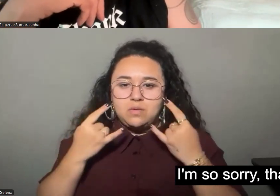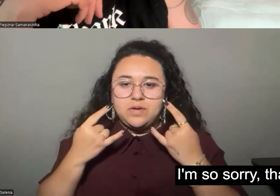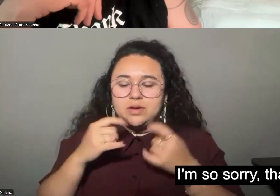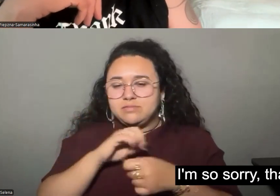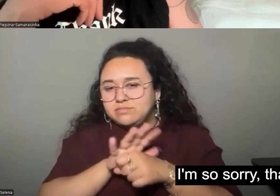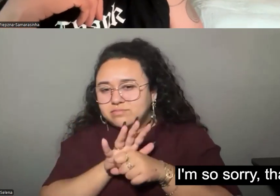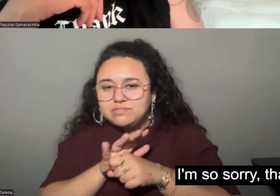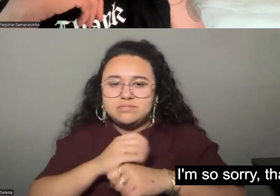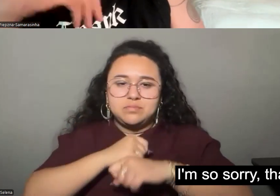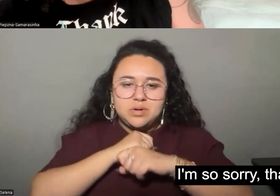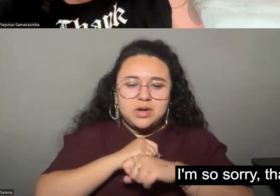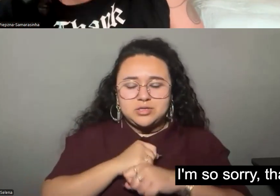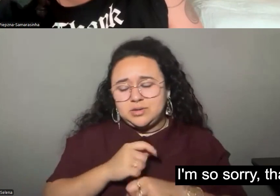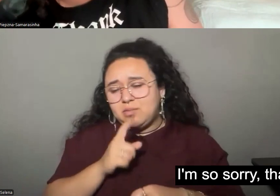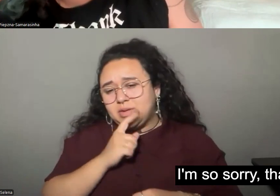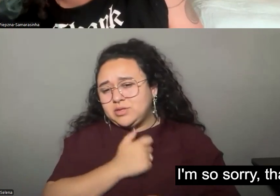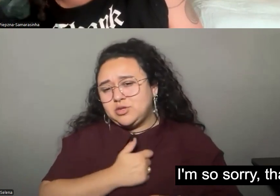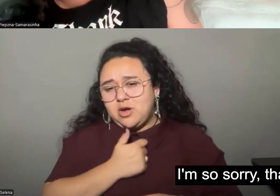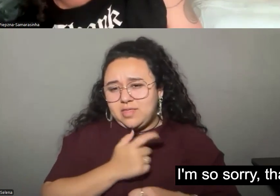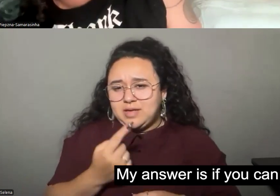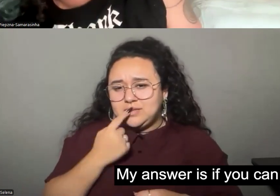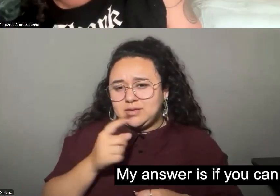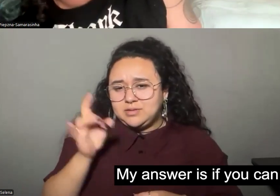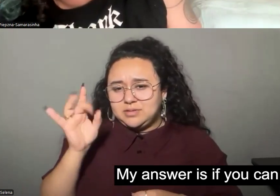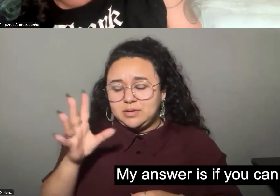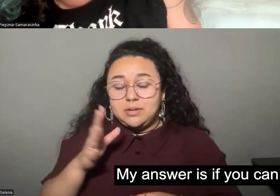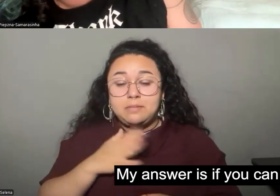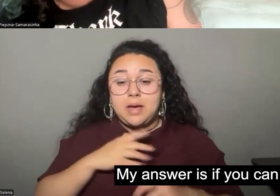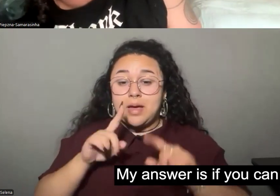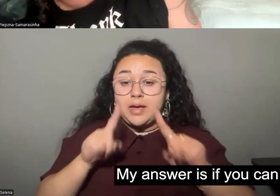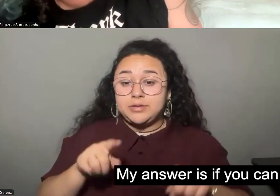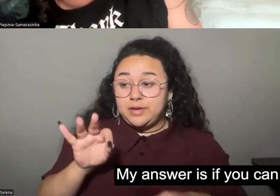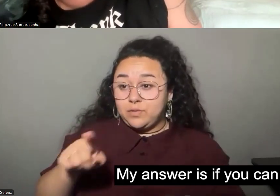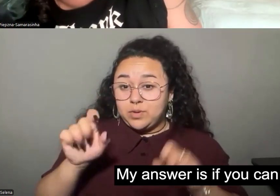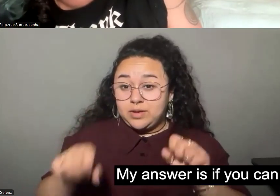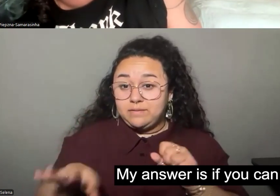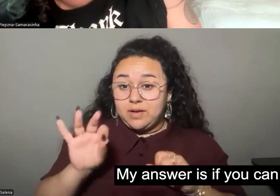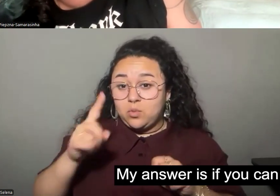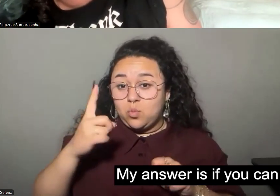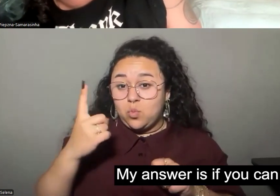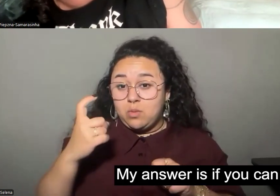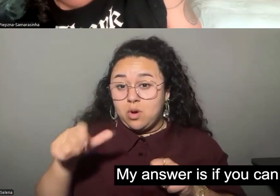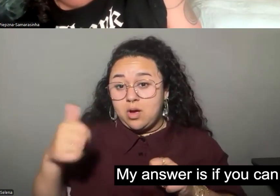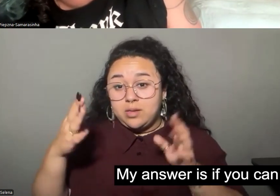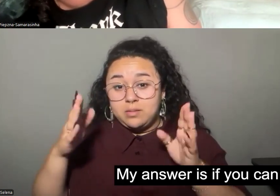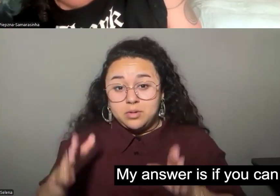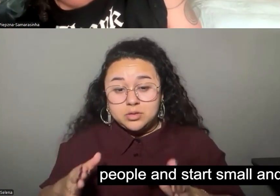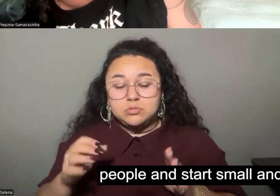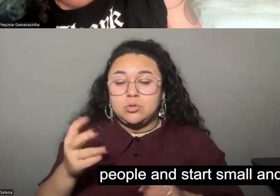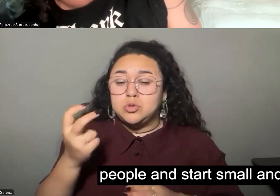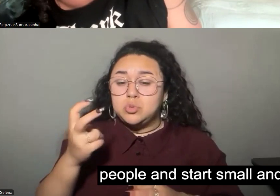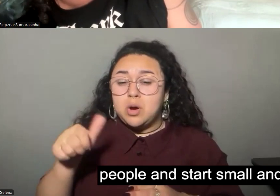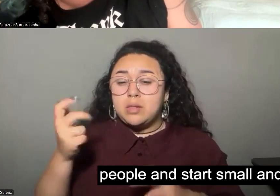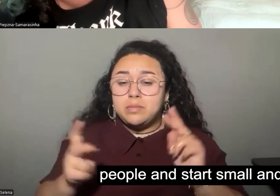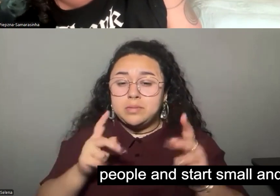so bad. I think my answer is always like if you can find the one other person or the two other people and start